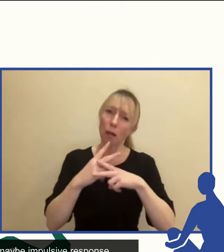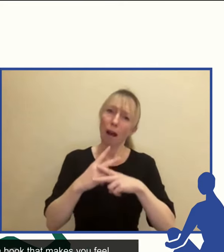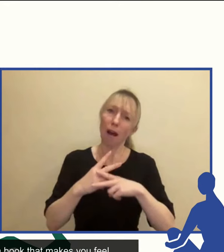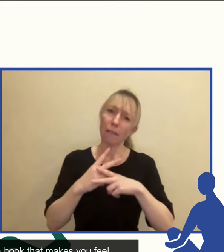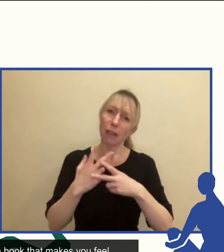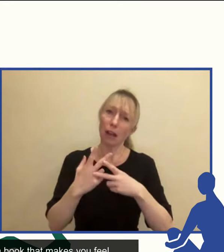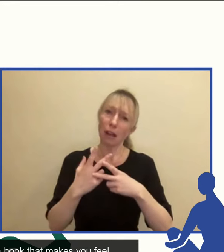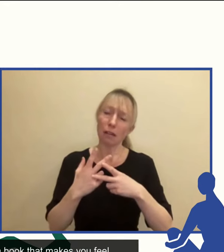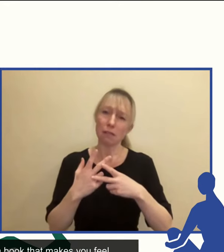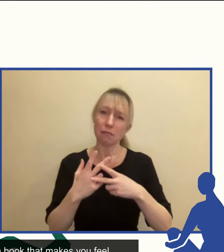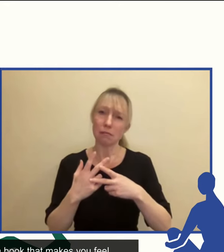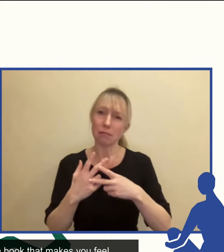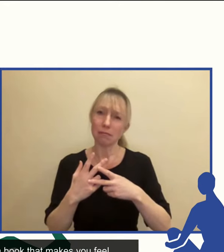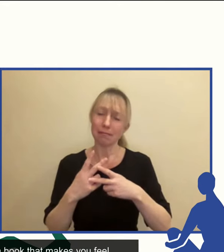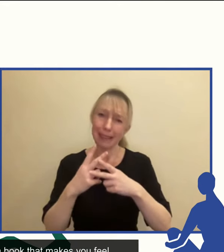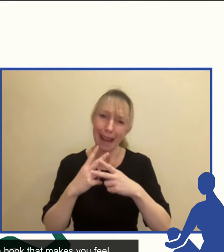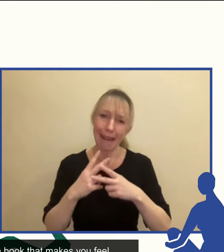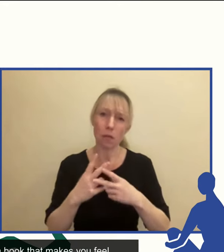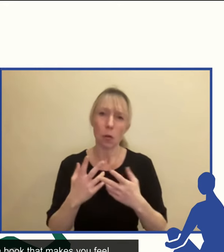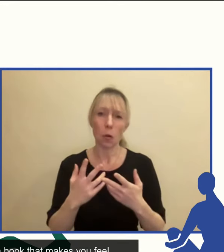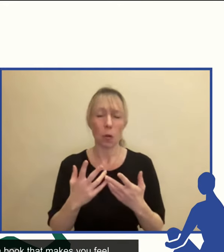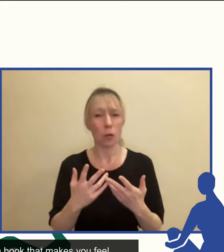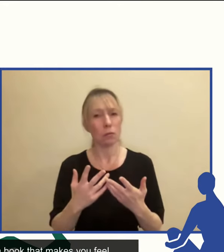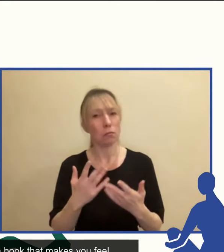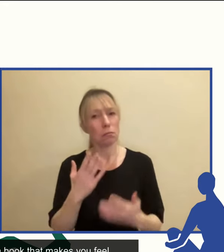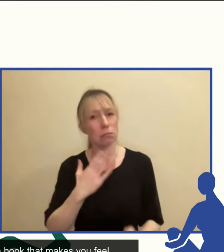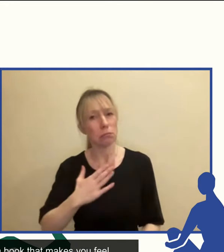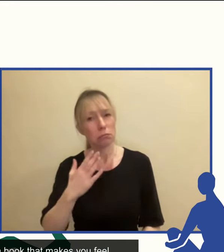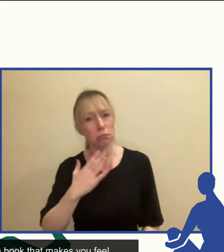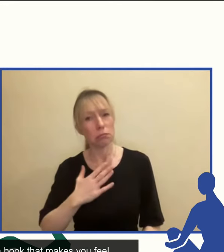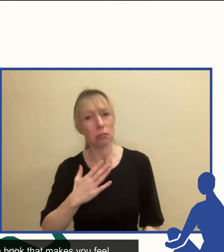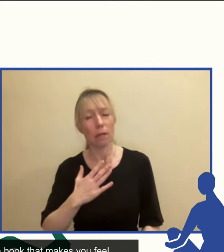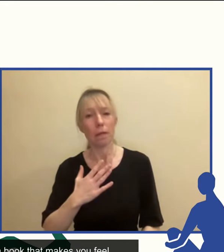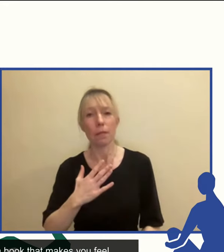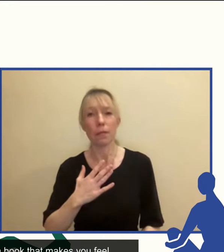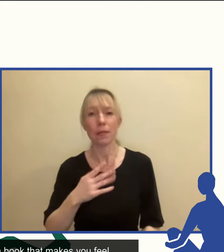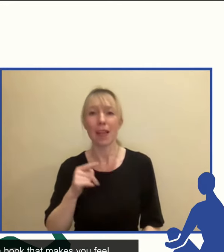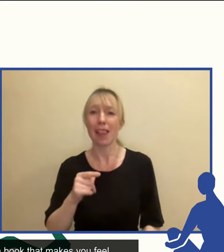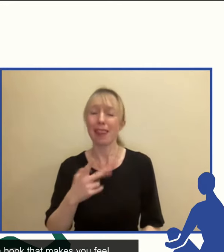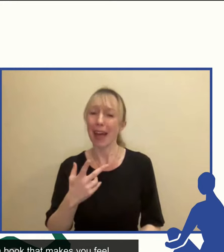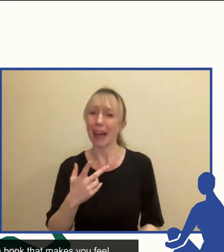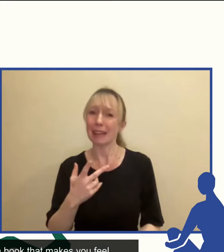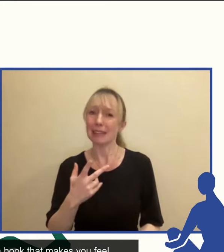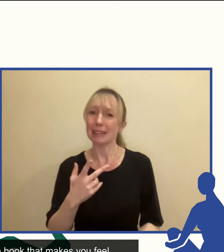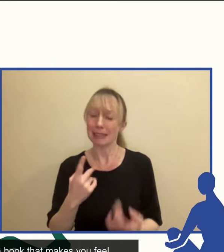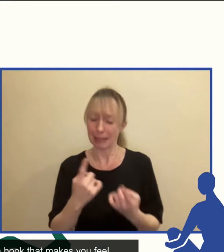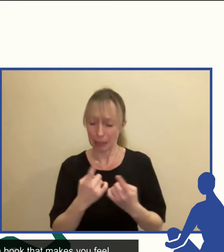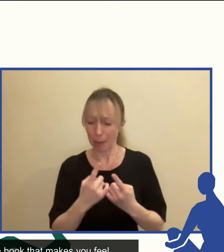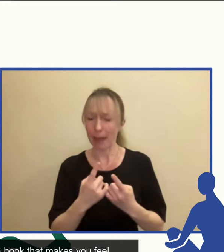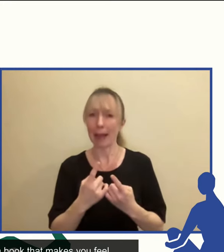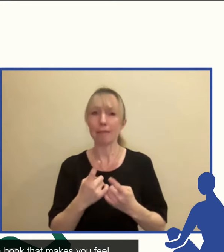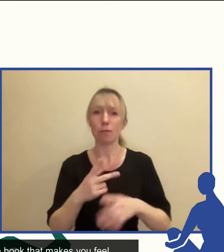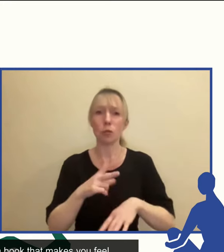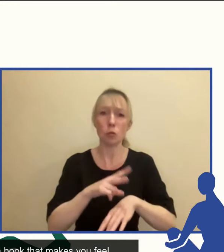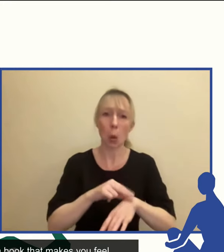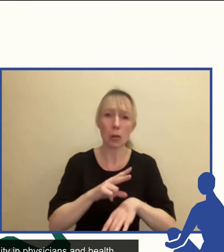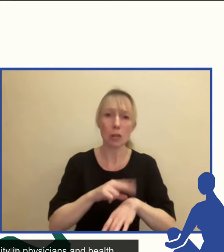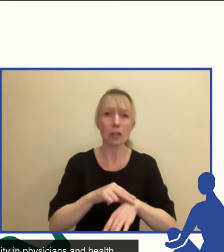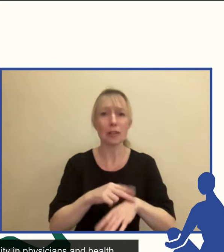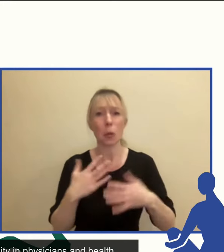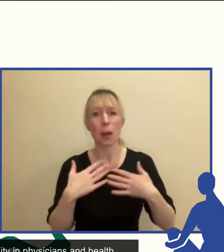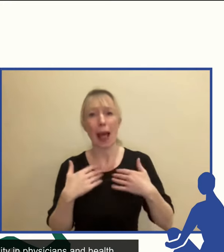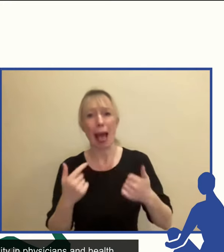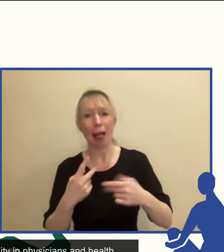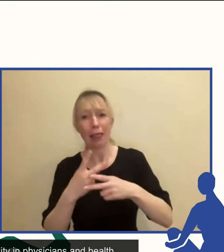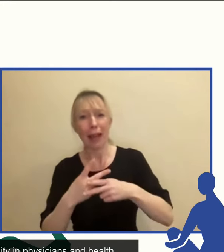And that is a quality in physicians and healthcare professionals that is,